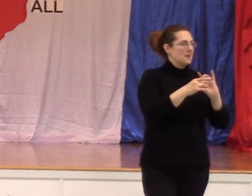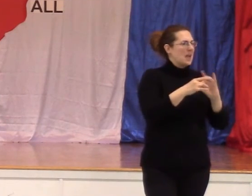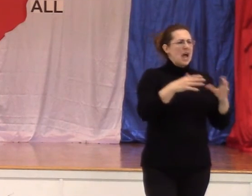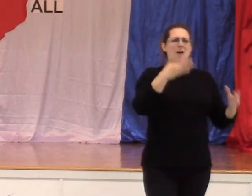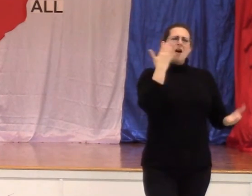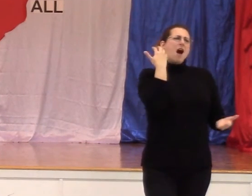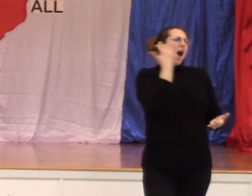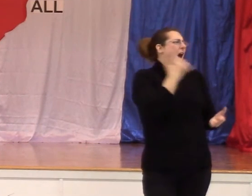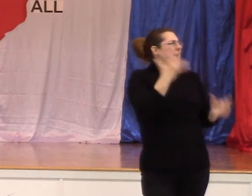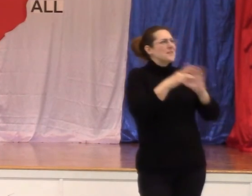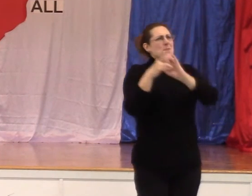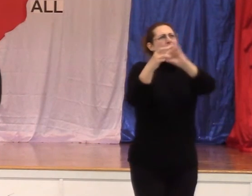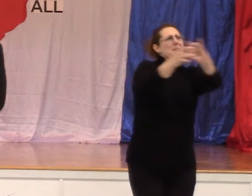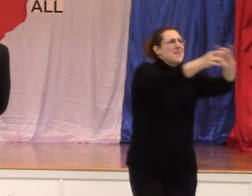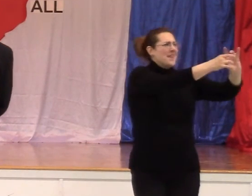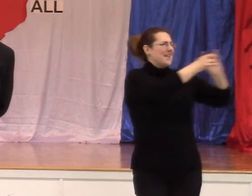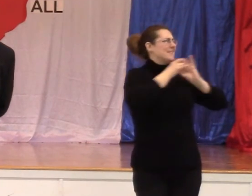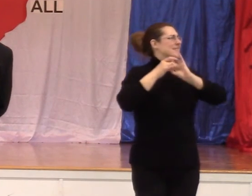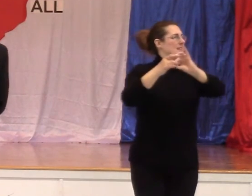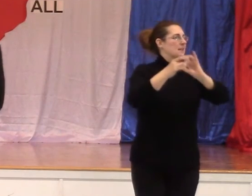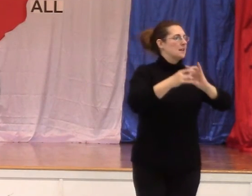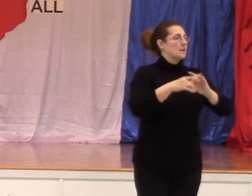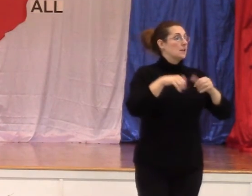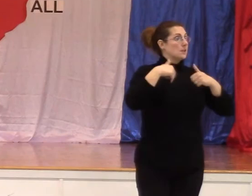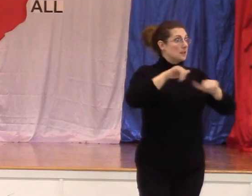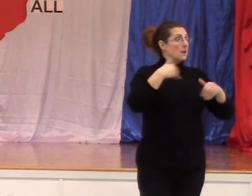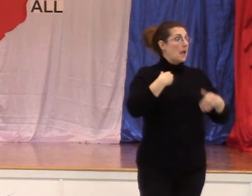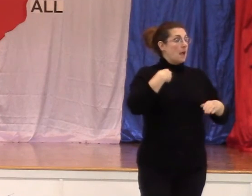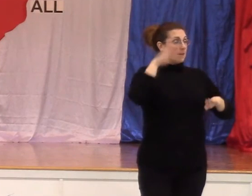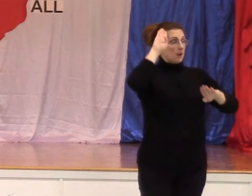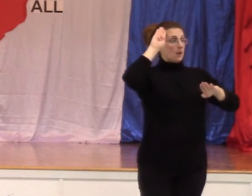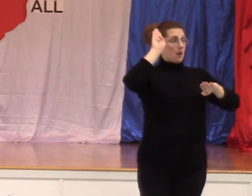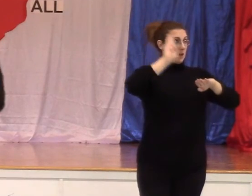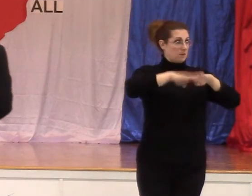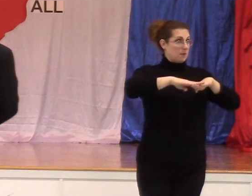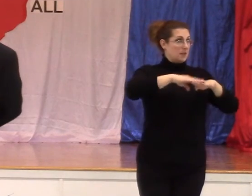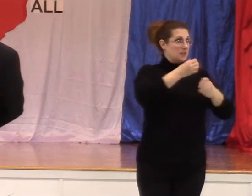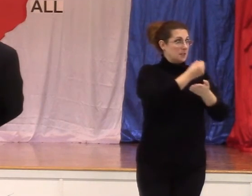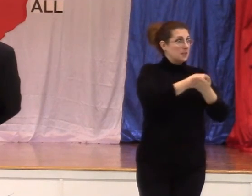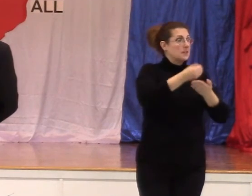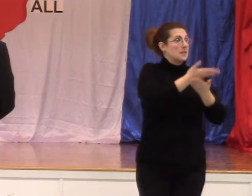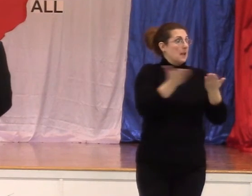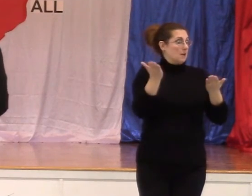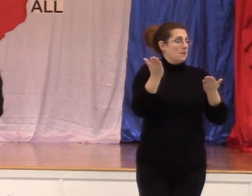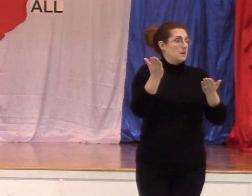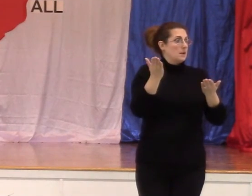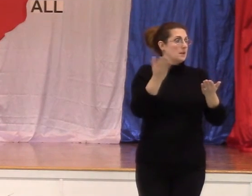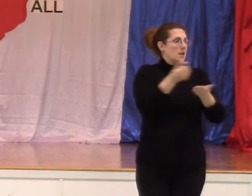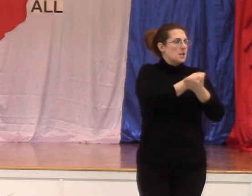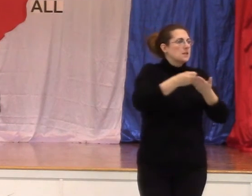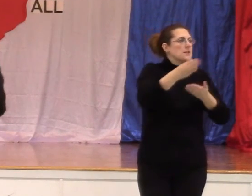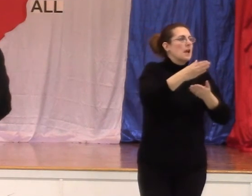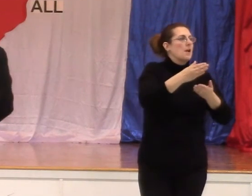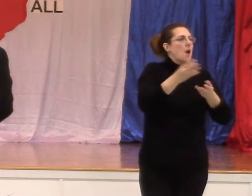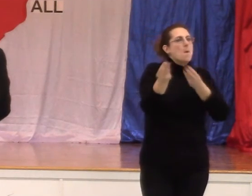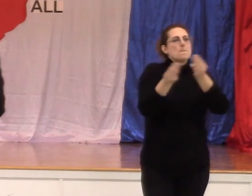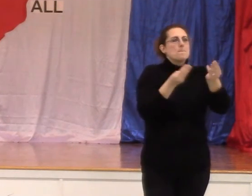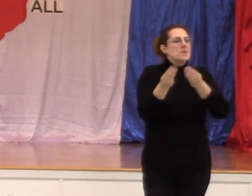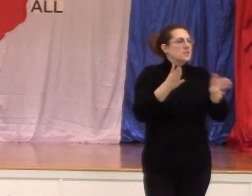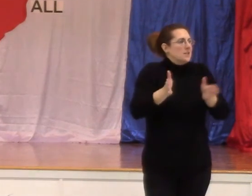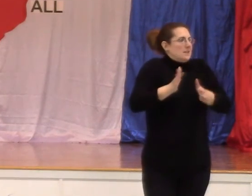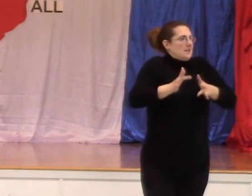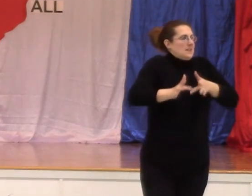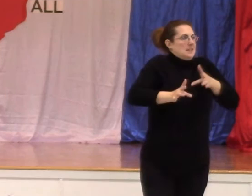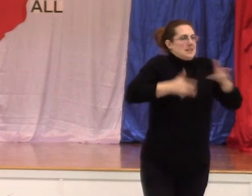Right? We still have the sacrament of confirmation. Right? The sacrament of missionary zeal.